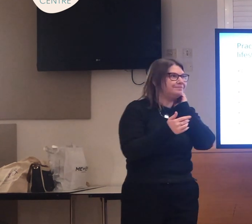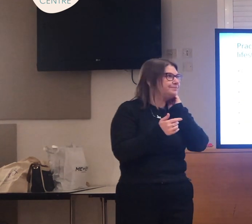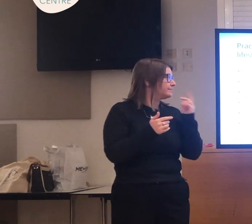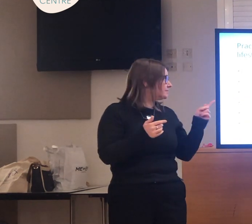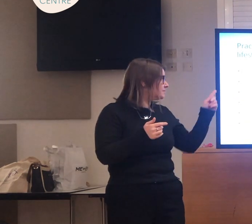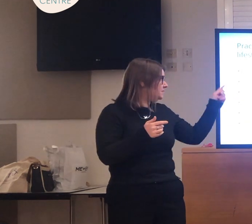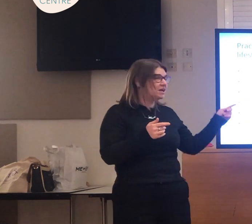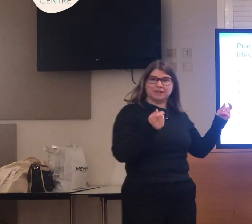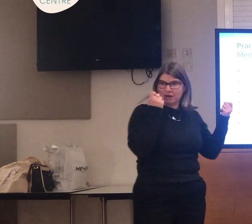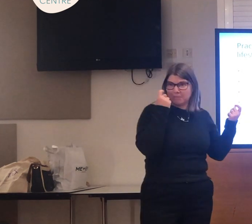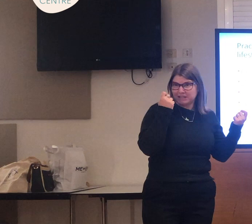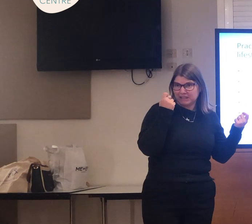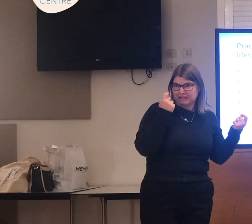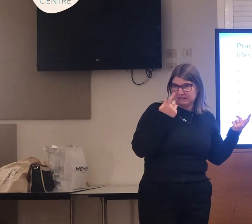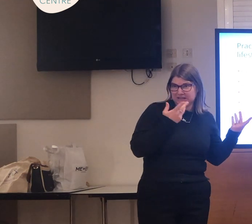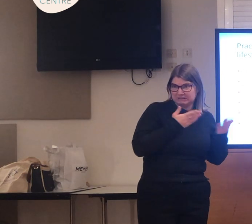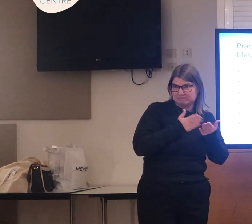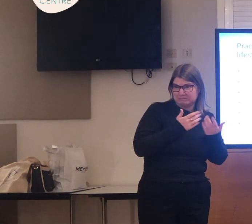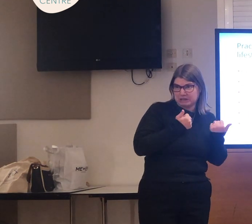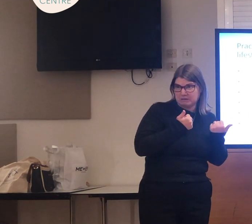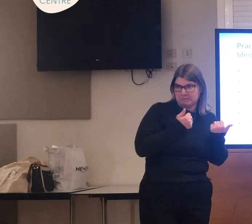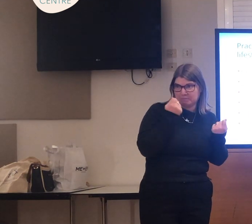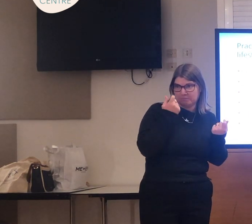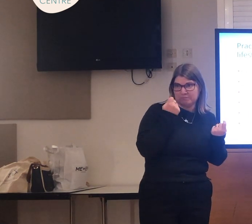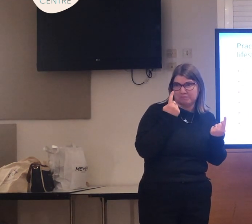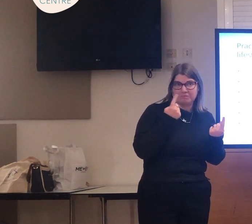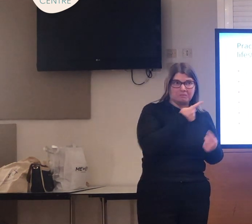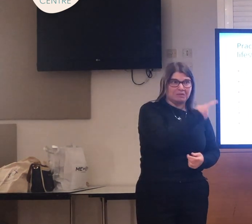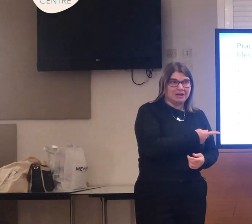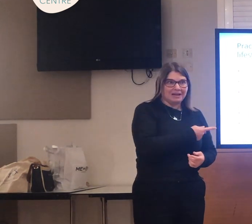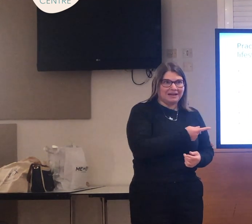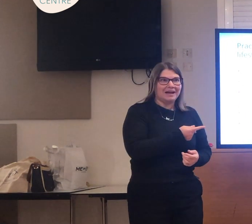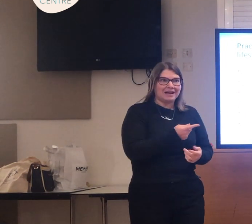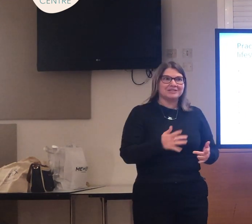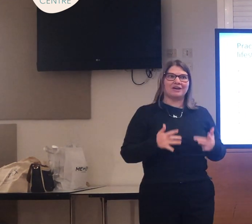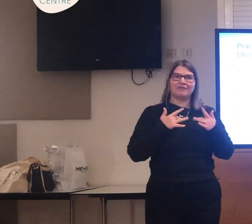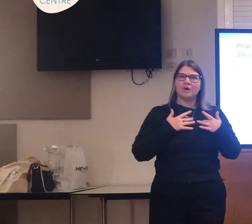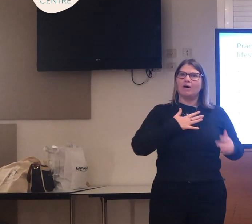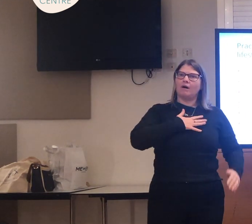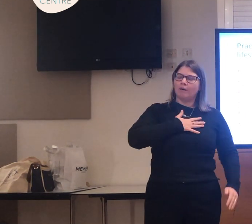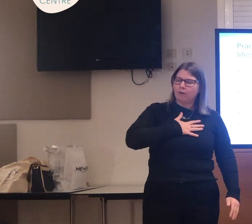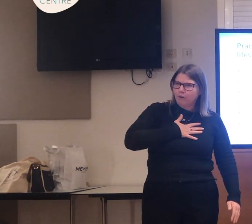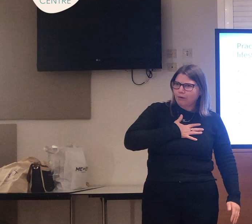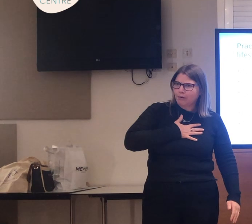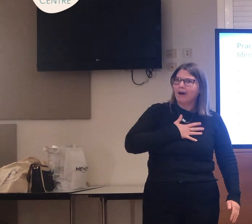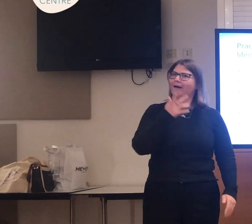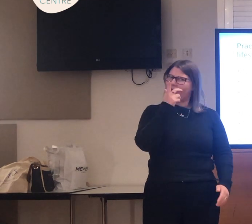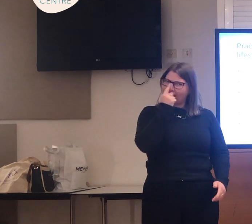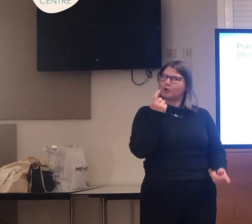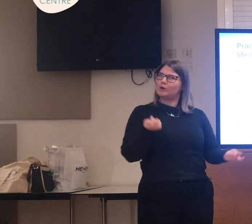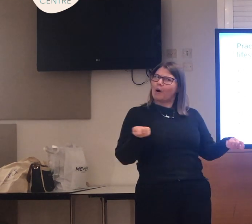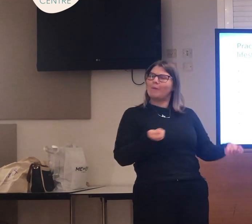Does that start to make sense? And is that a little bit of a breath of fresh air that we're